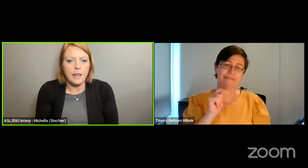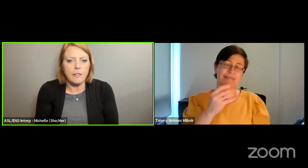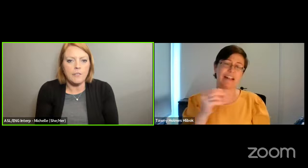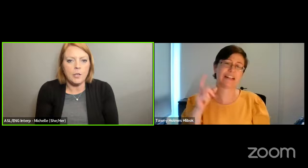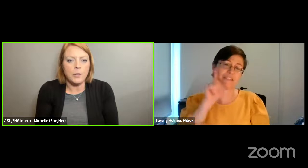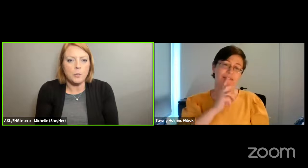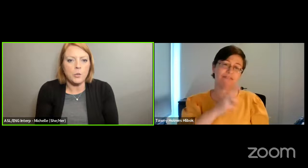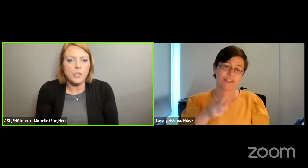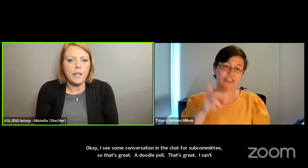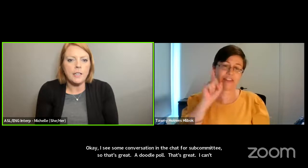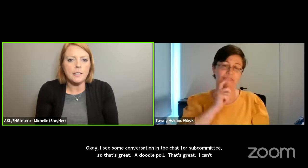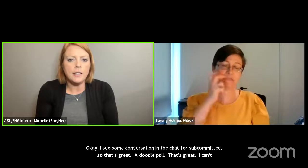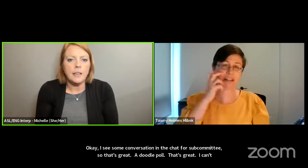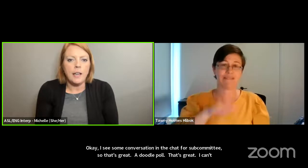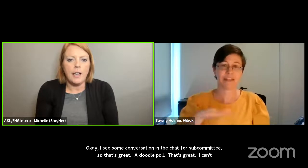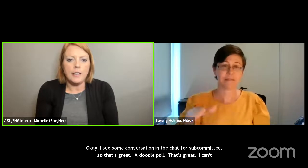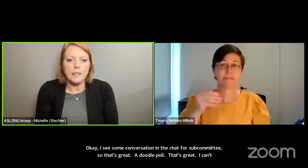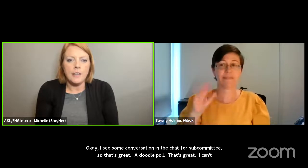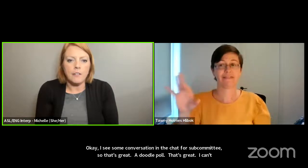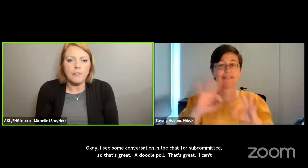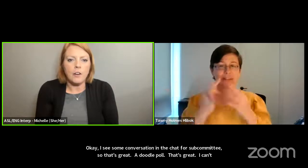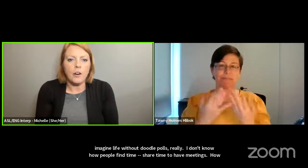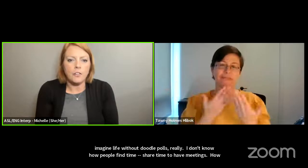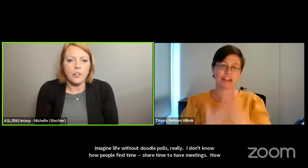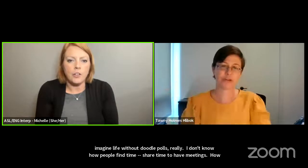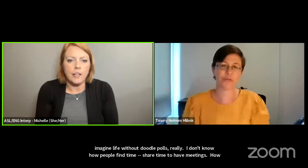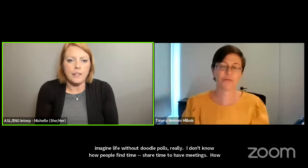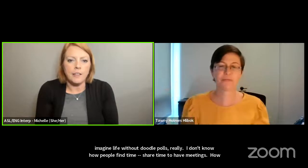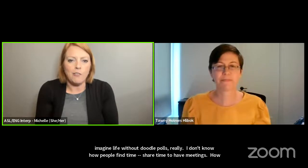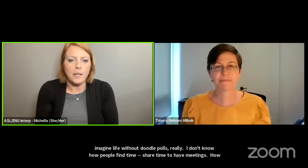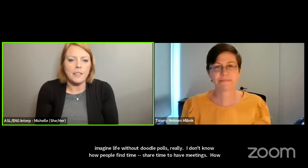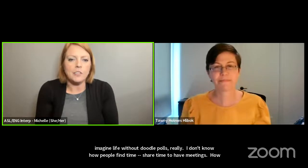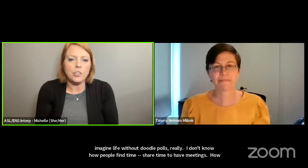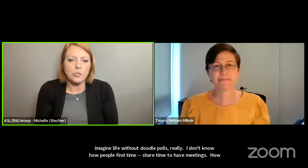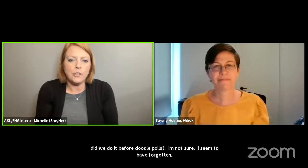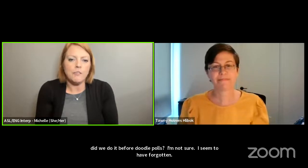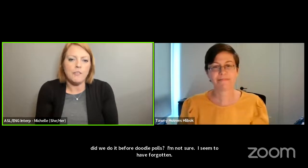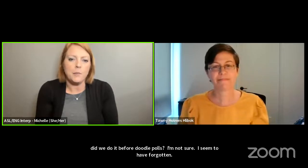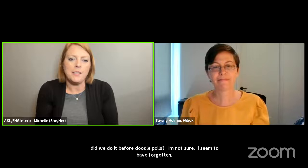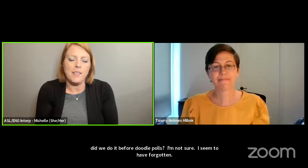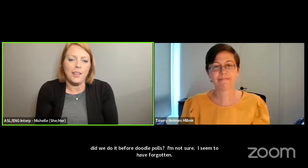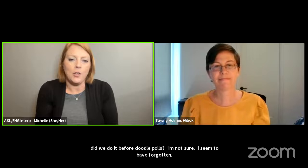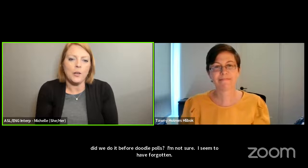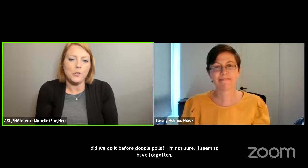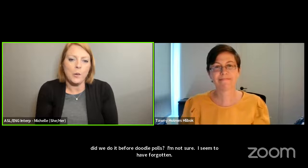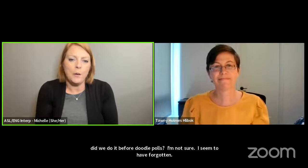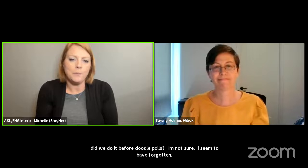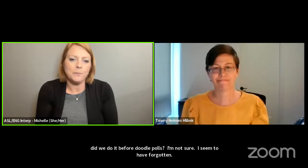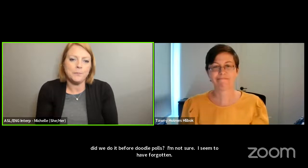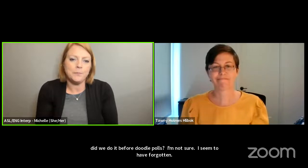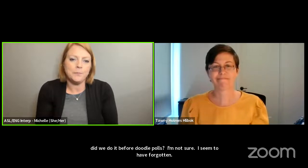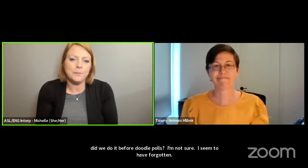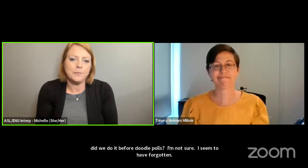participating today. I very much appreciate it. And the deaf, hard of hearing, and deaf-blind children and families, thank